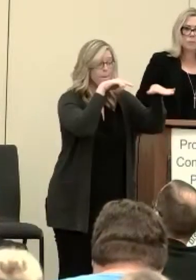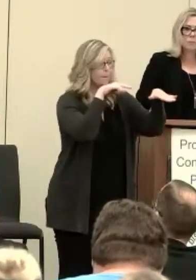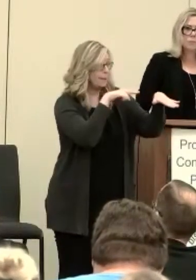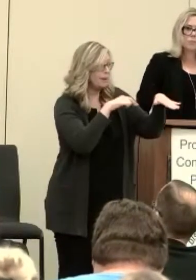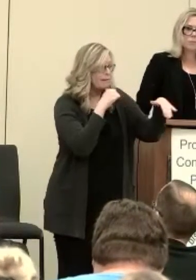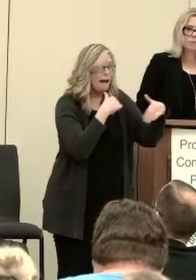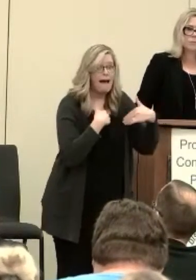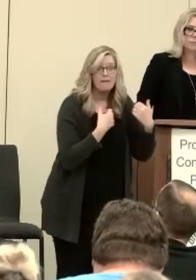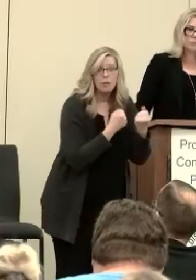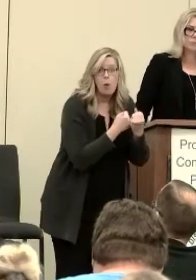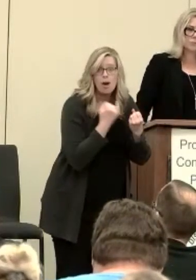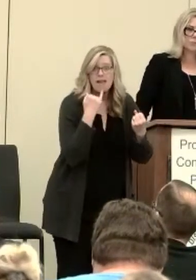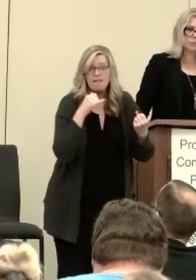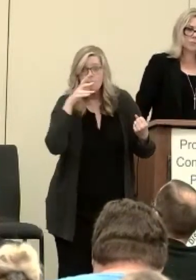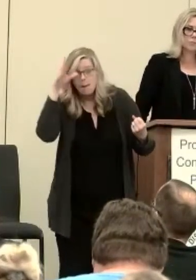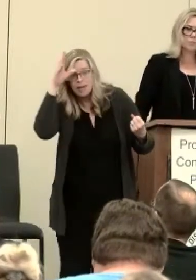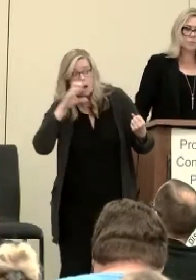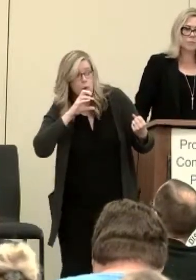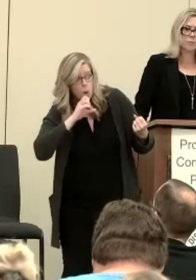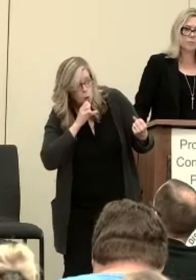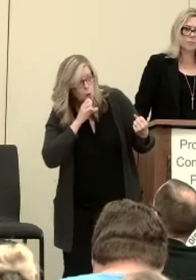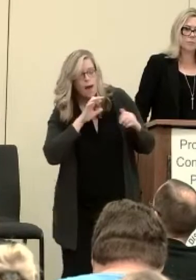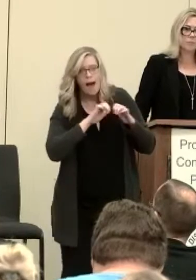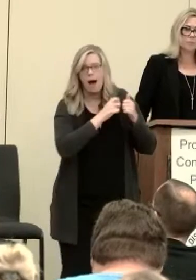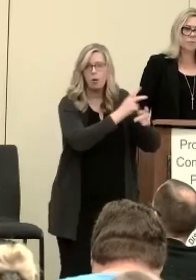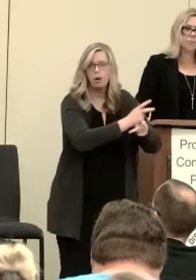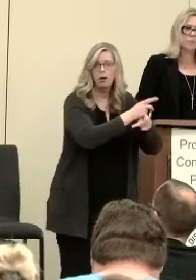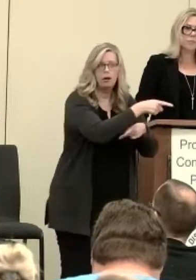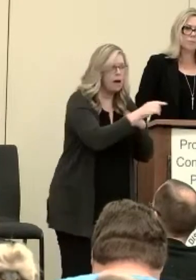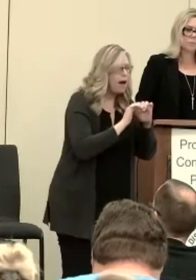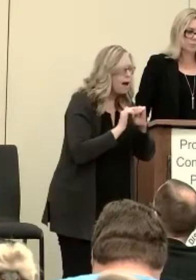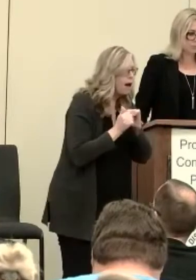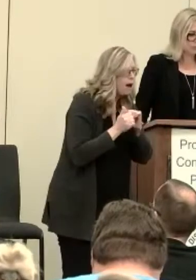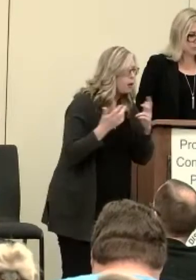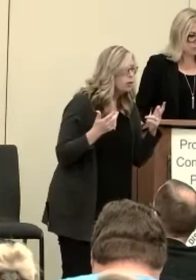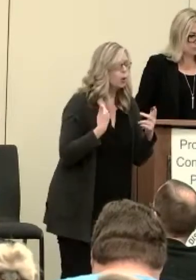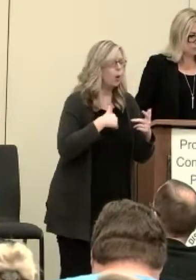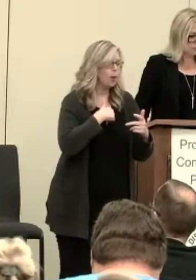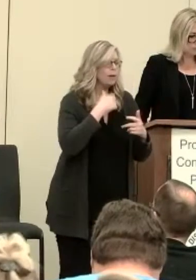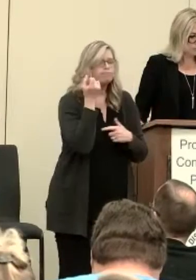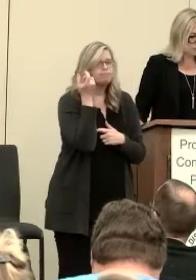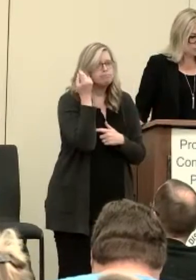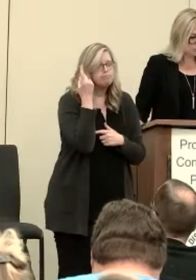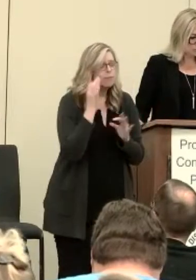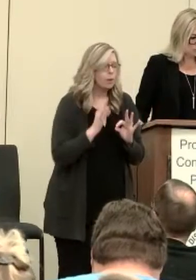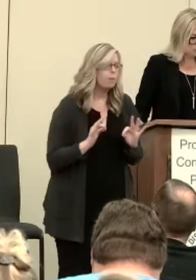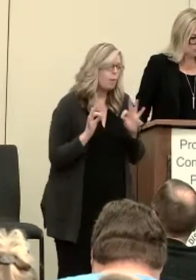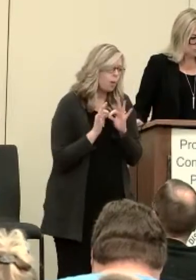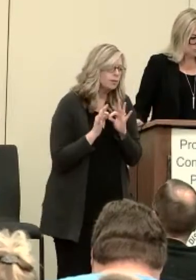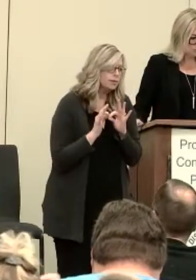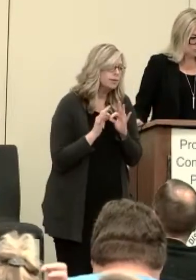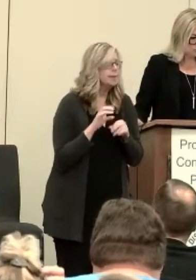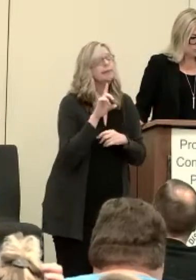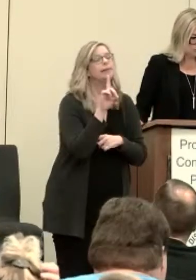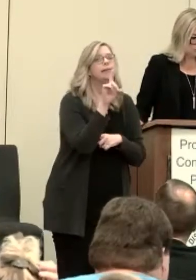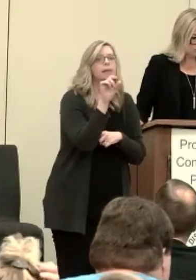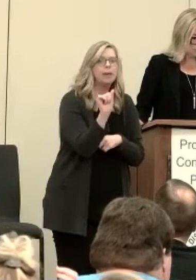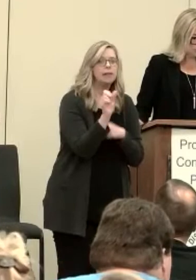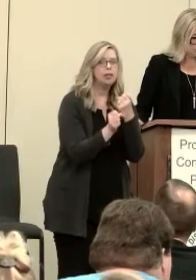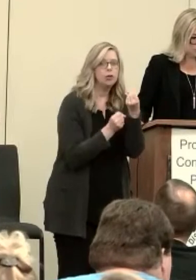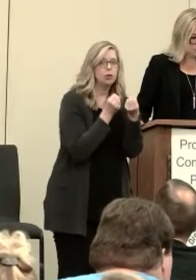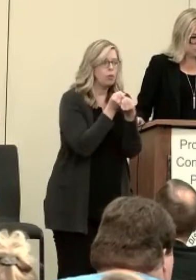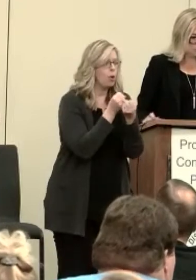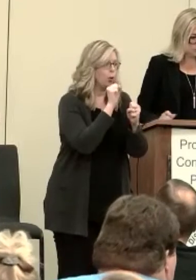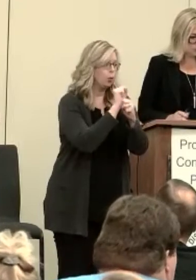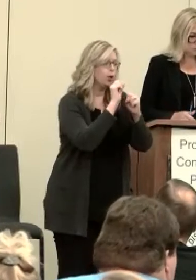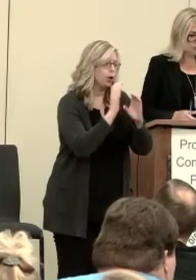have. And so, you know, we understand how important that disability support workers are in the